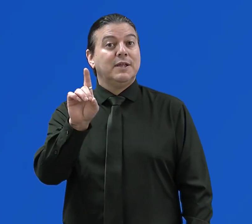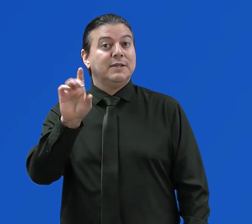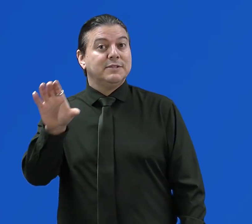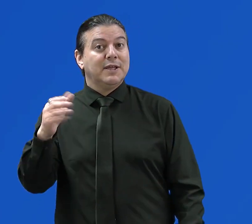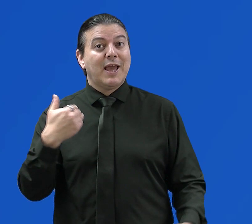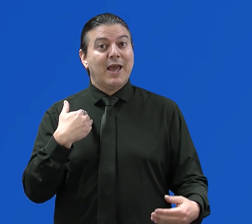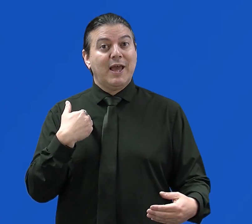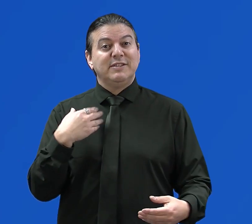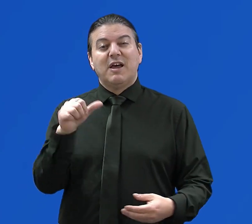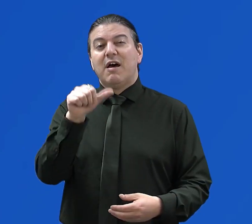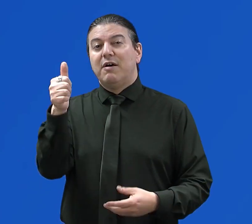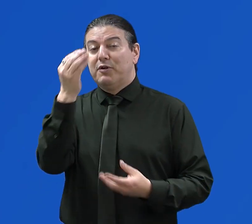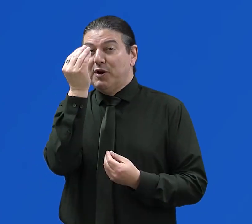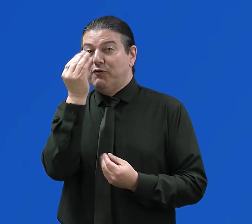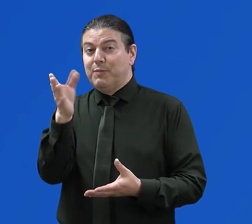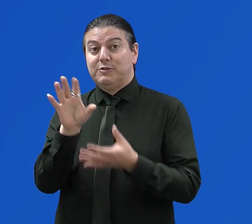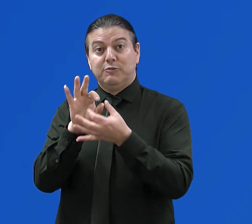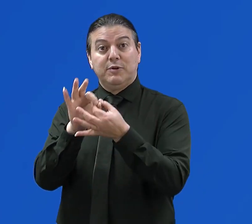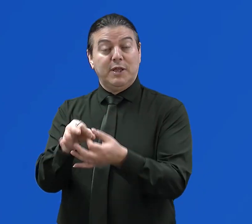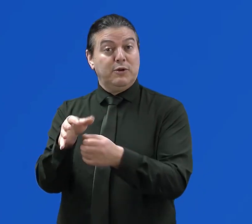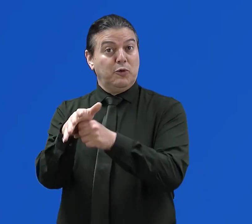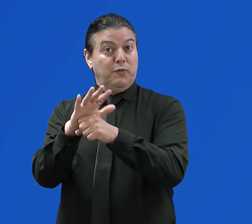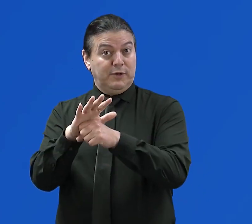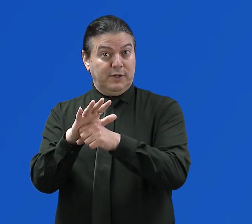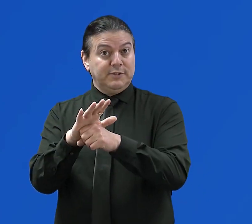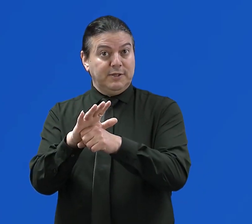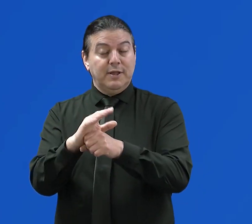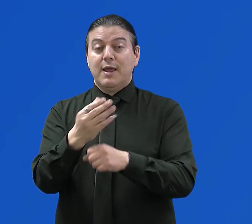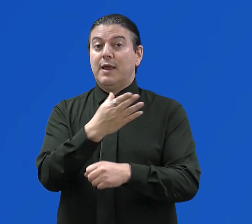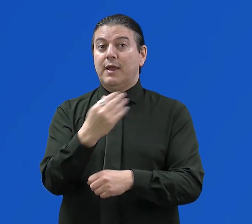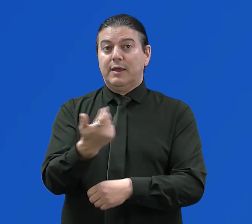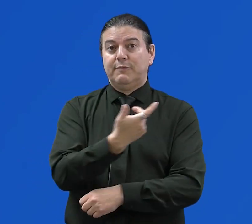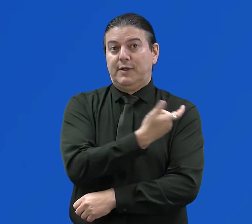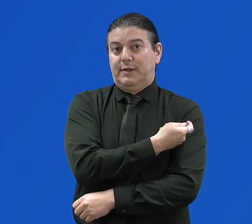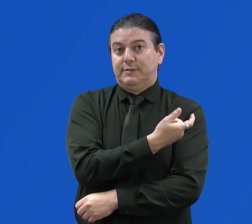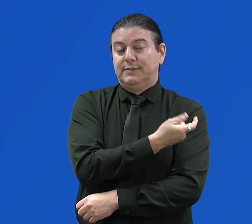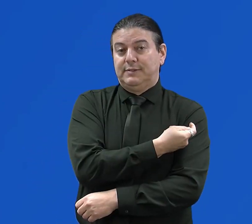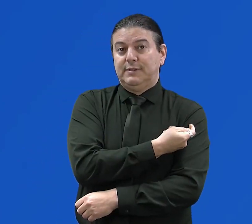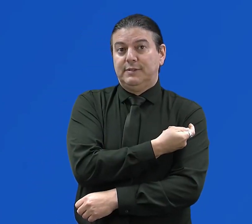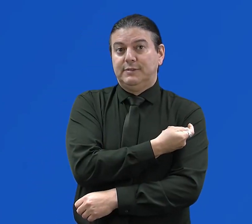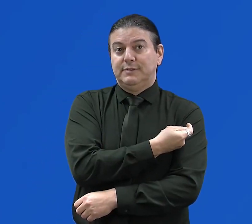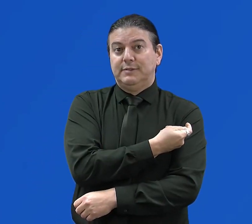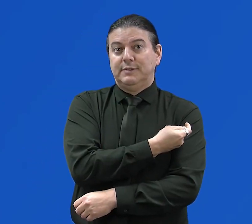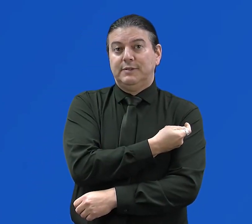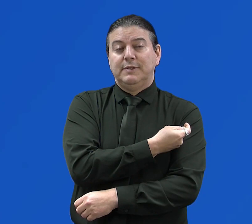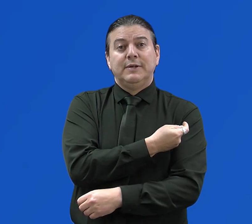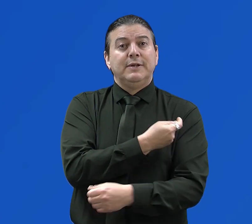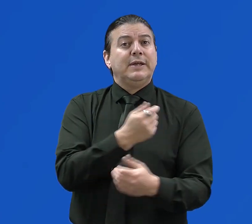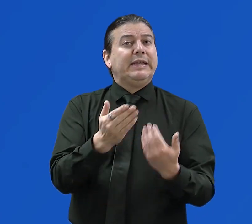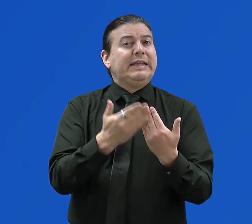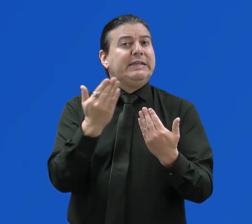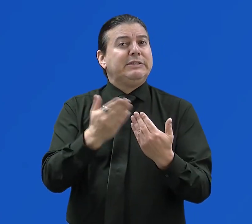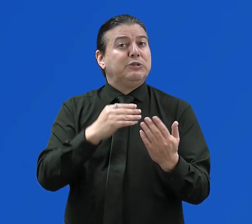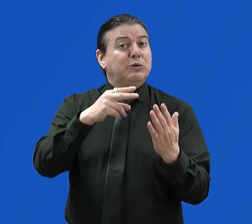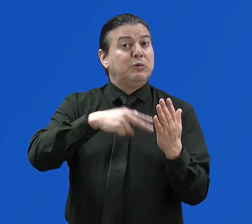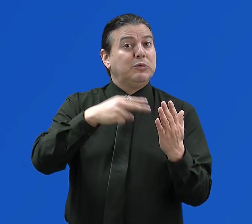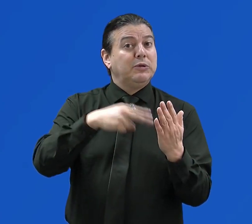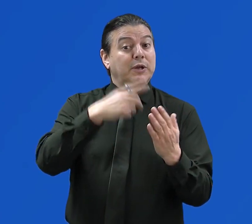CDC has resources available on COVID-19 and COVID-19 vaccines that are easy to read